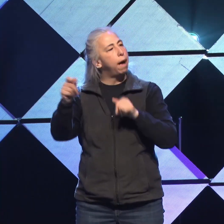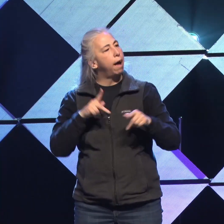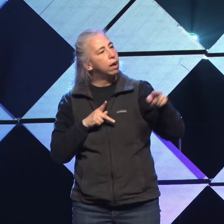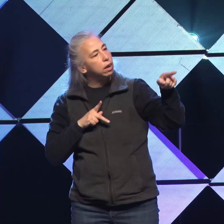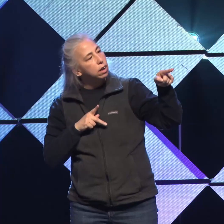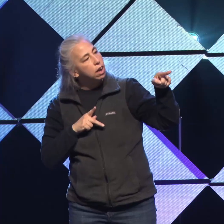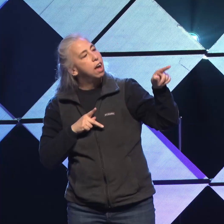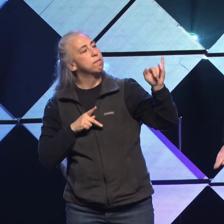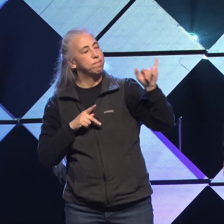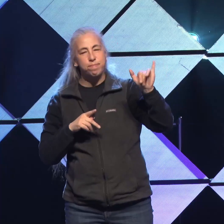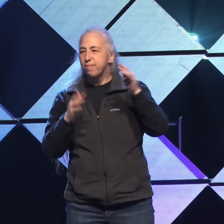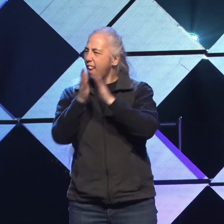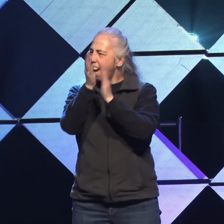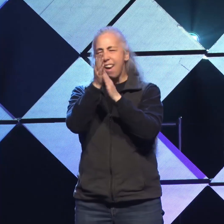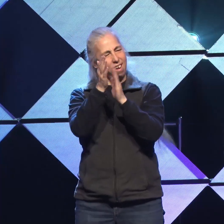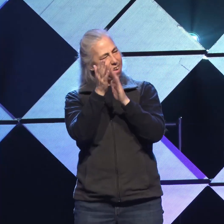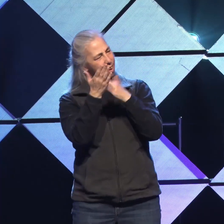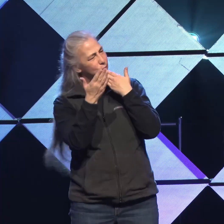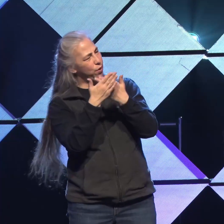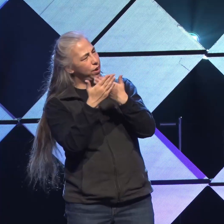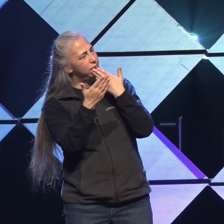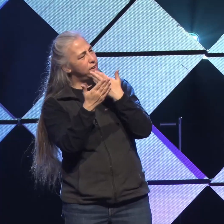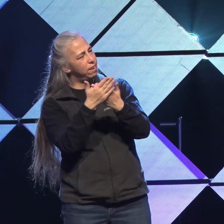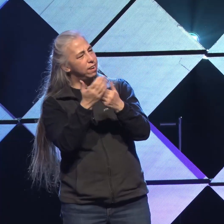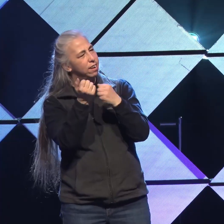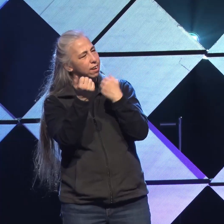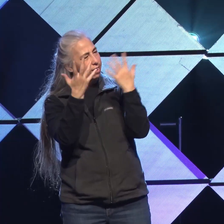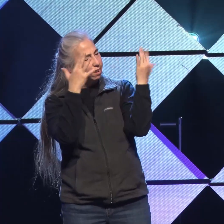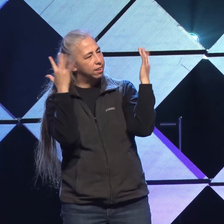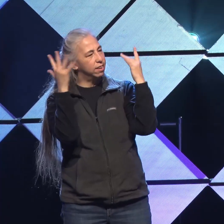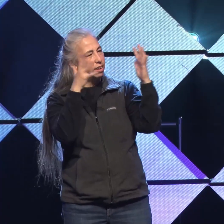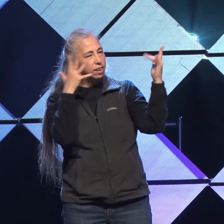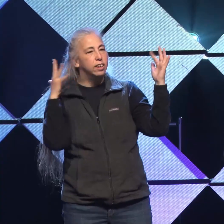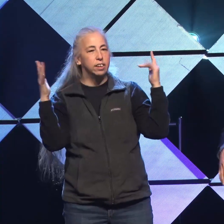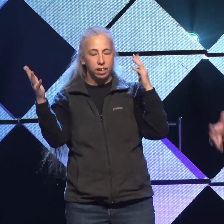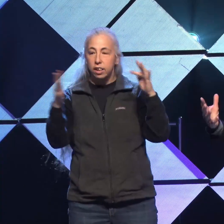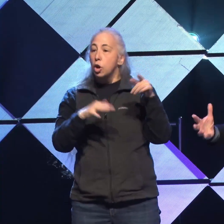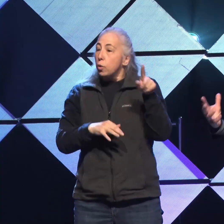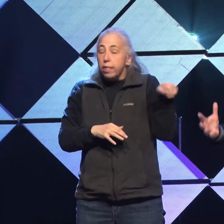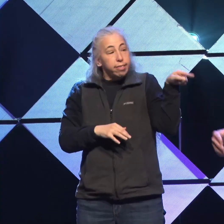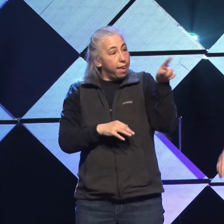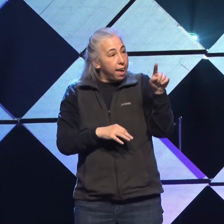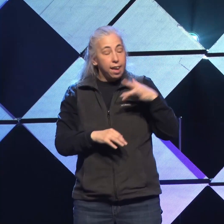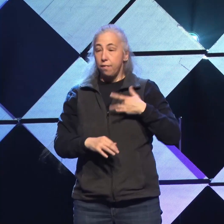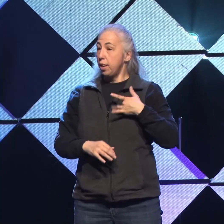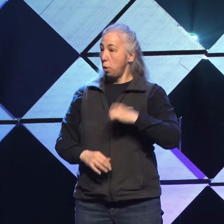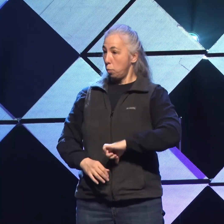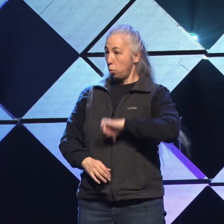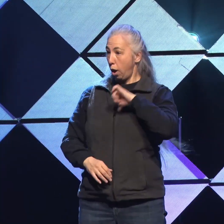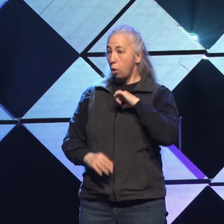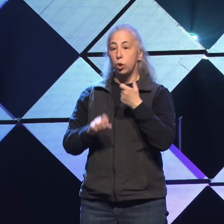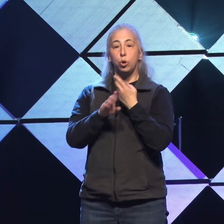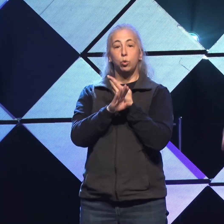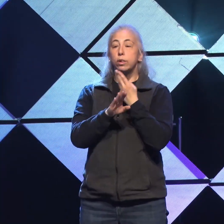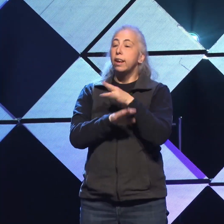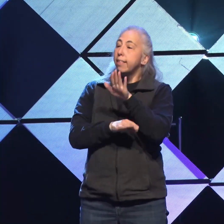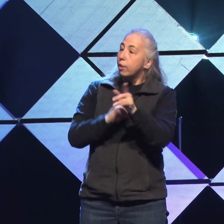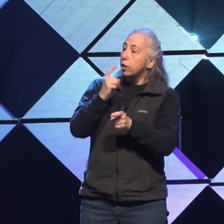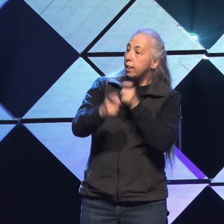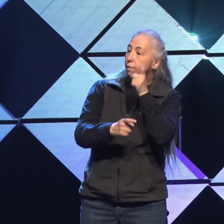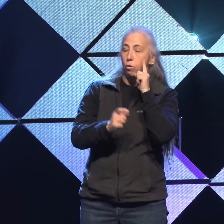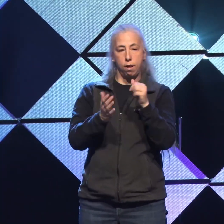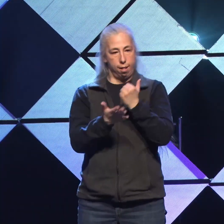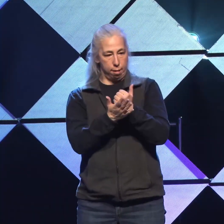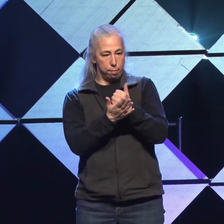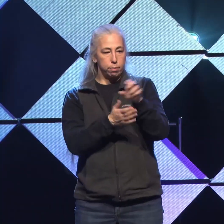hear it for these people. I mean, they should feel proud using their gifts to help people. We